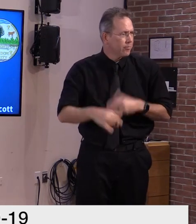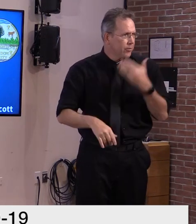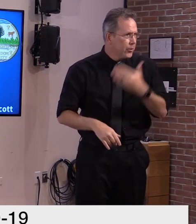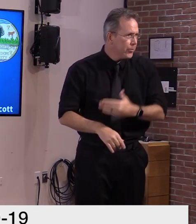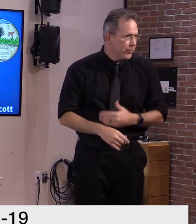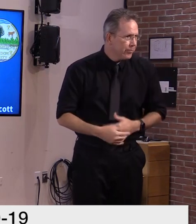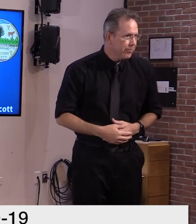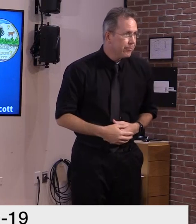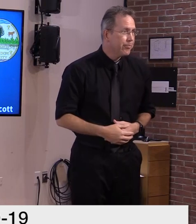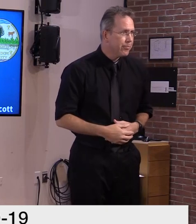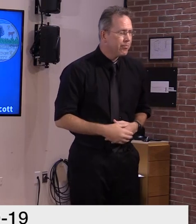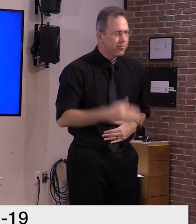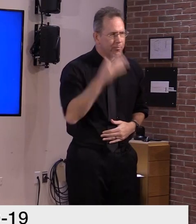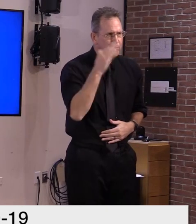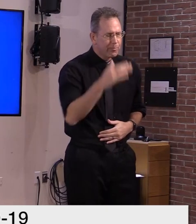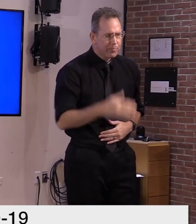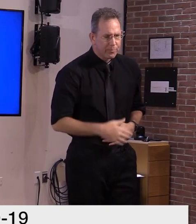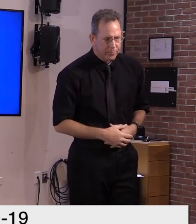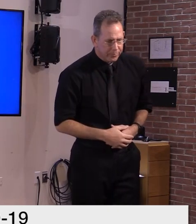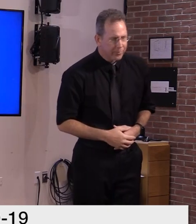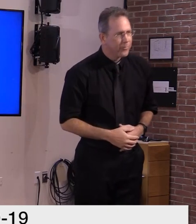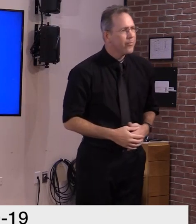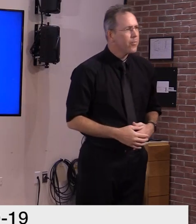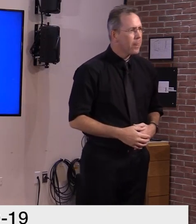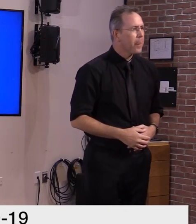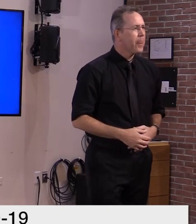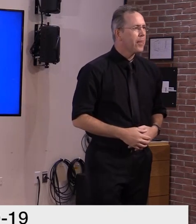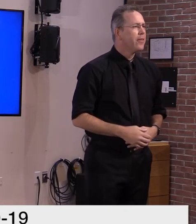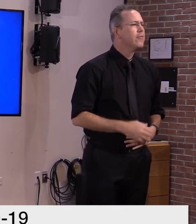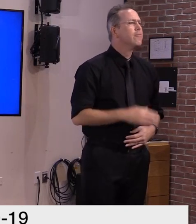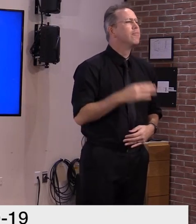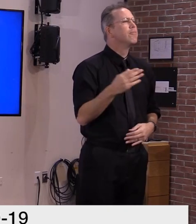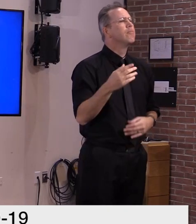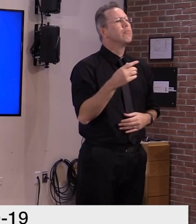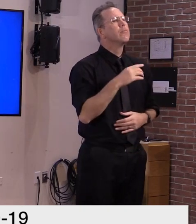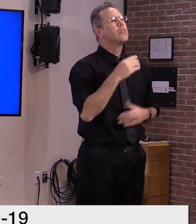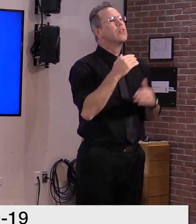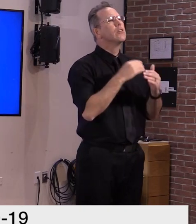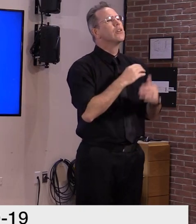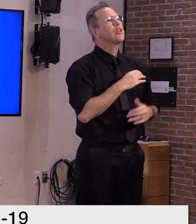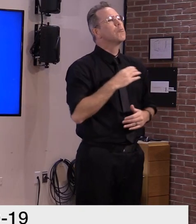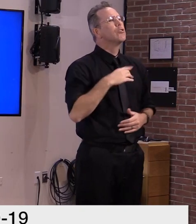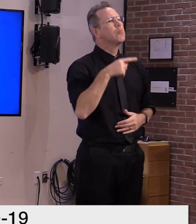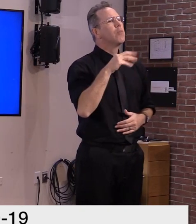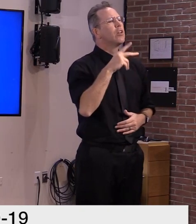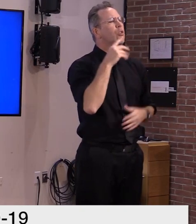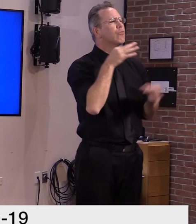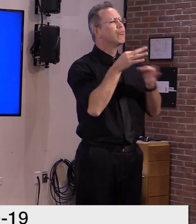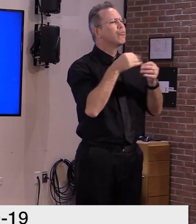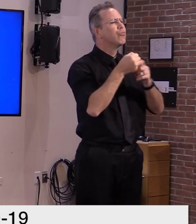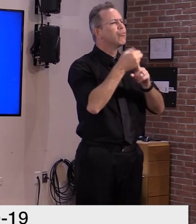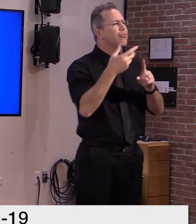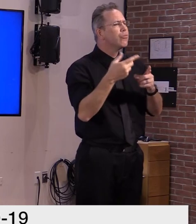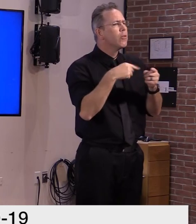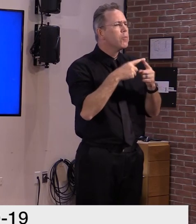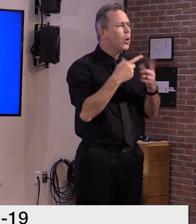Thank you, Ted. I'll now turn the podium over to Commissioner Pichek, who will present the COVID-19